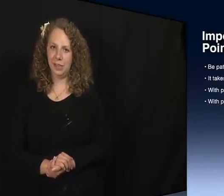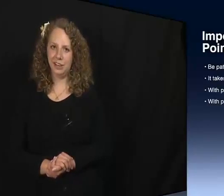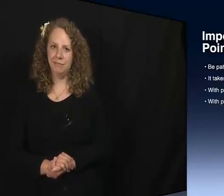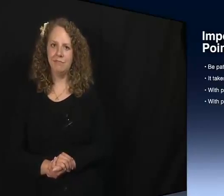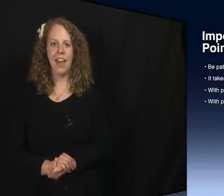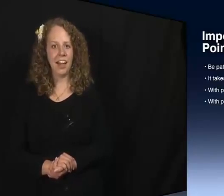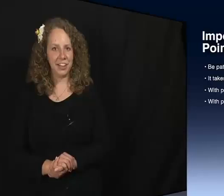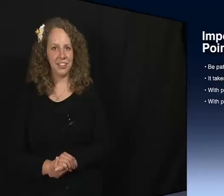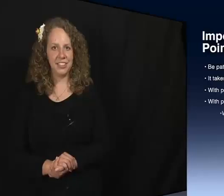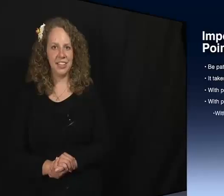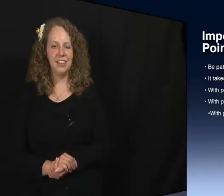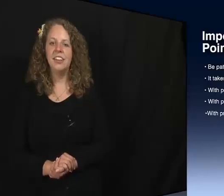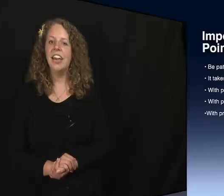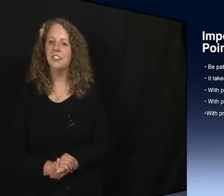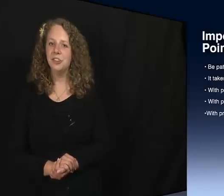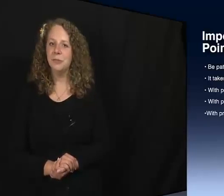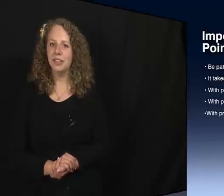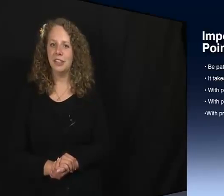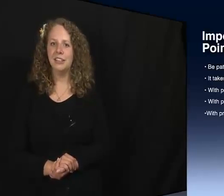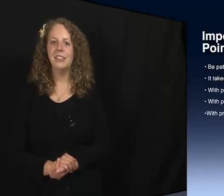speed, accuracy, and your ability to